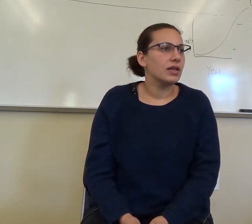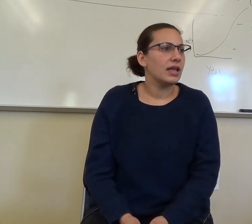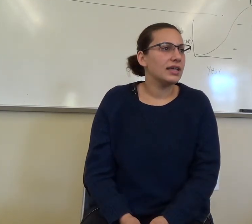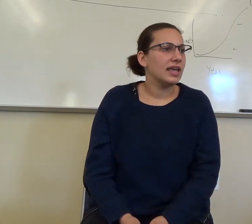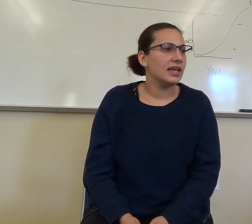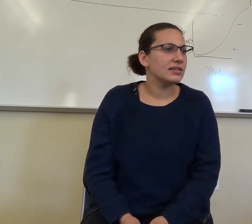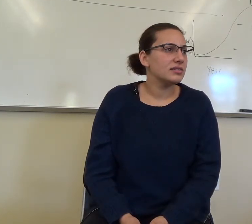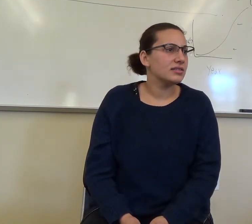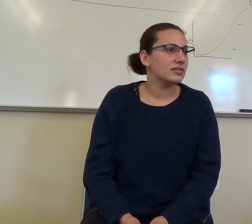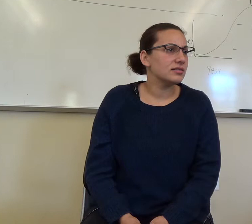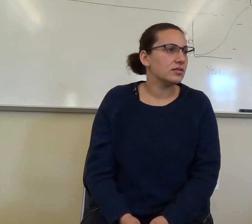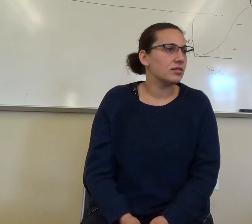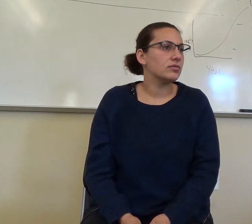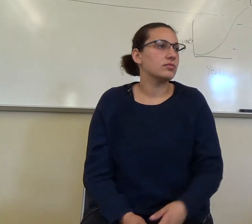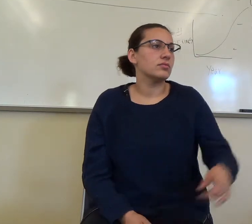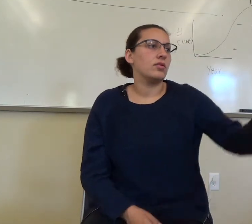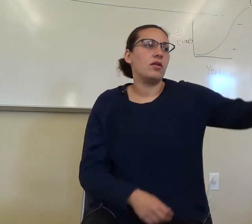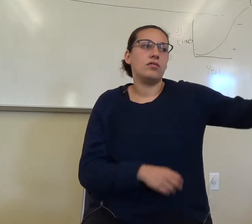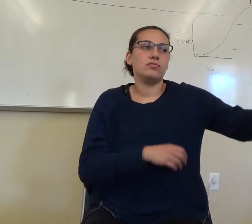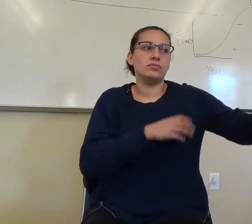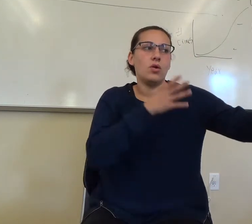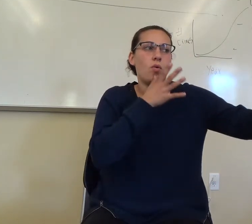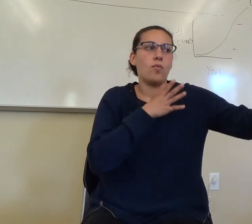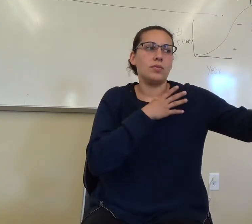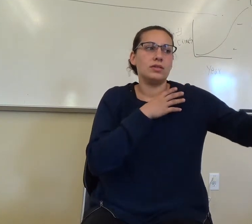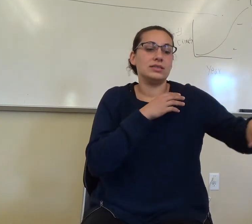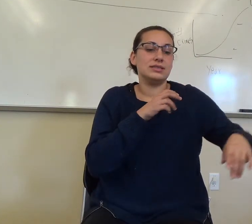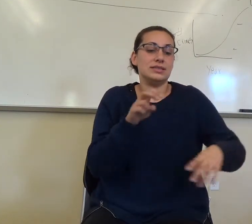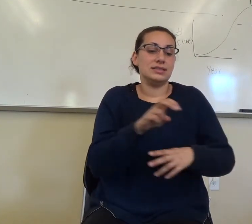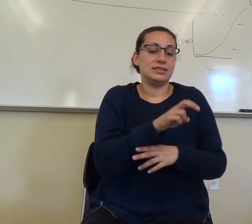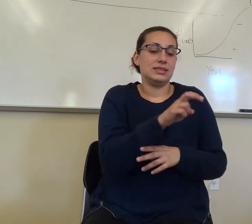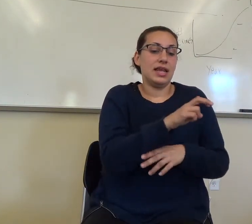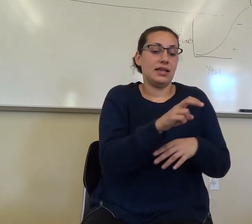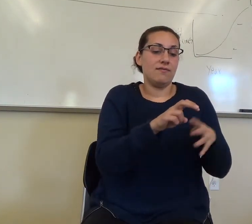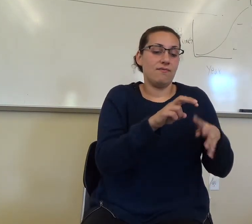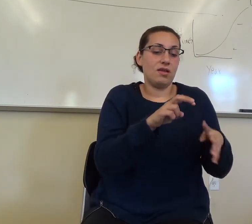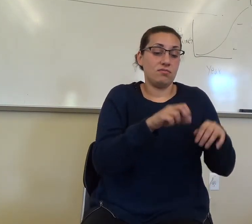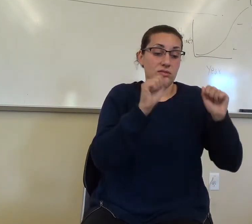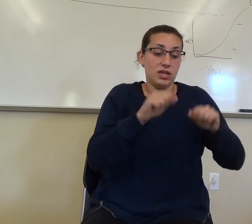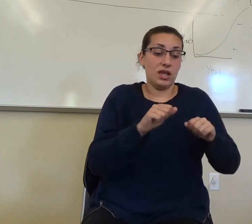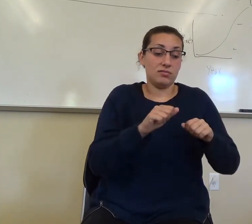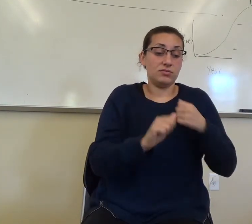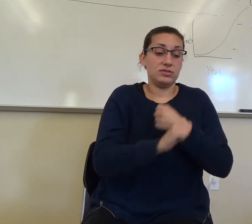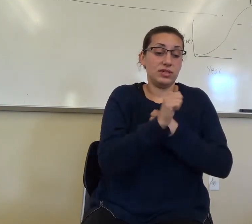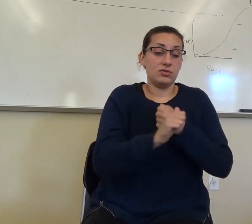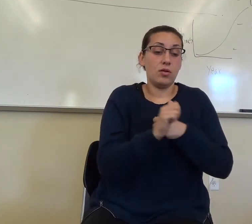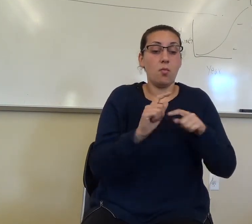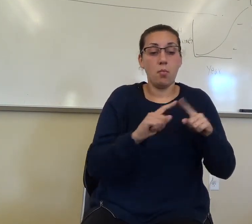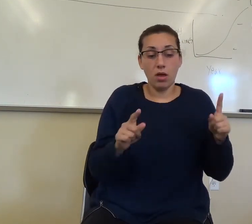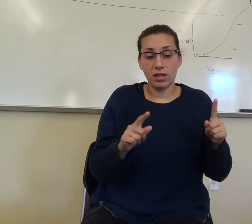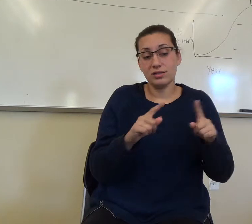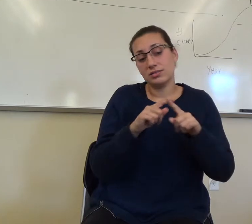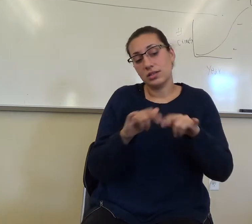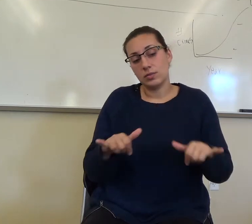It Michelle? can, I wrote snake venom can be harmful, but it can save lives and help pain